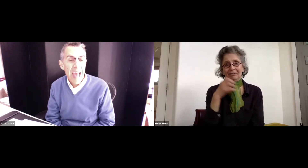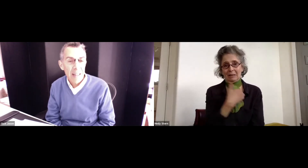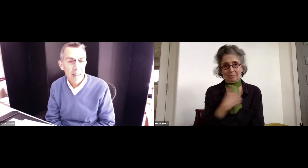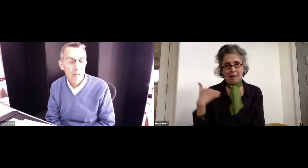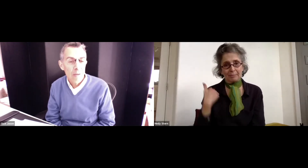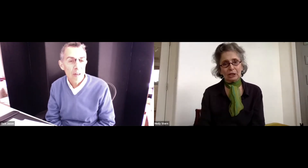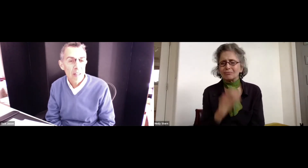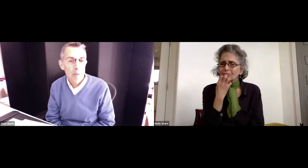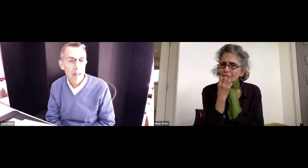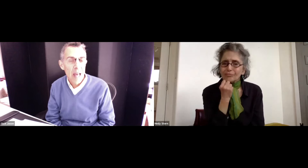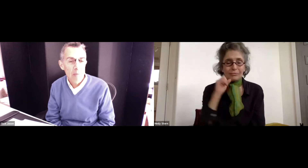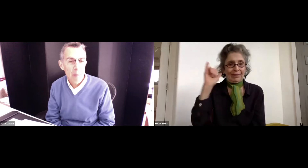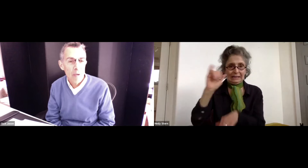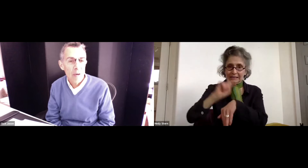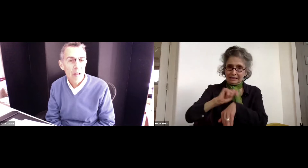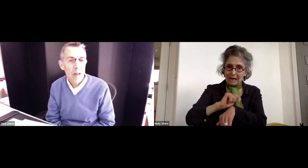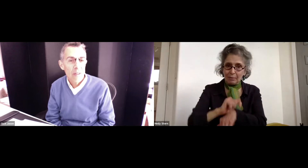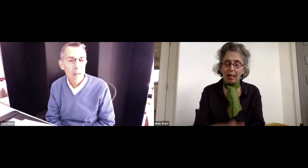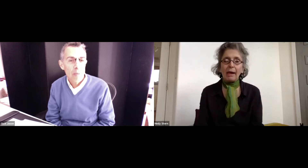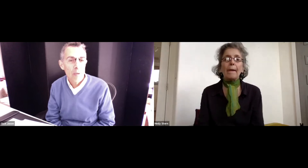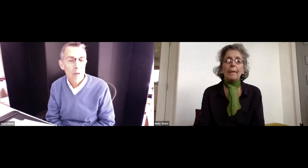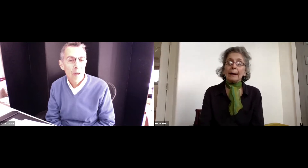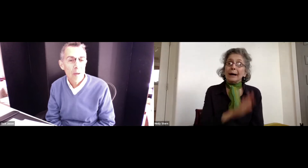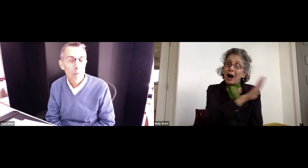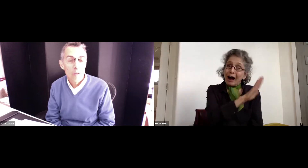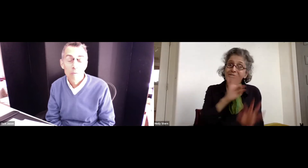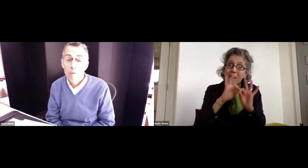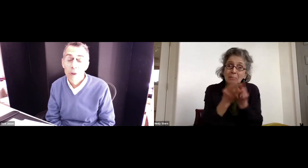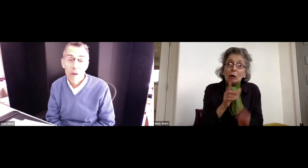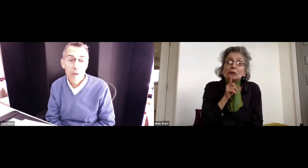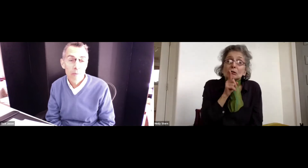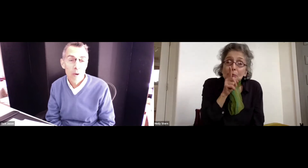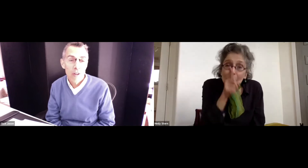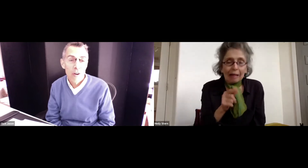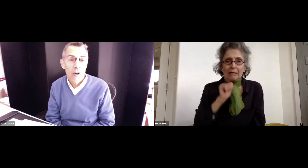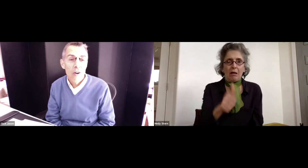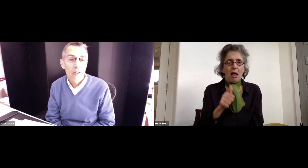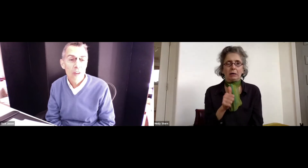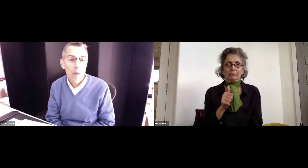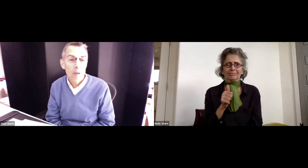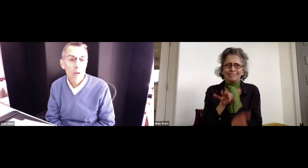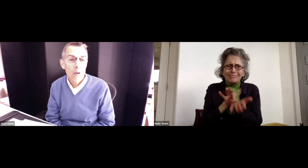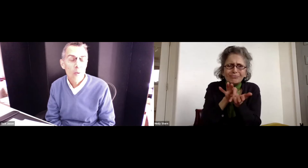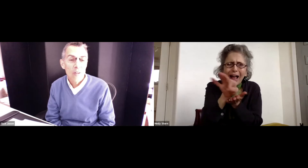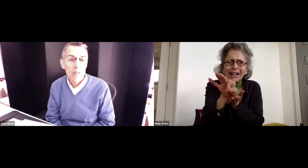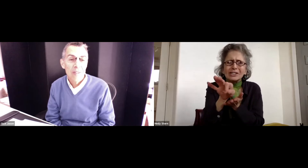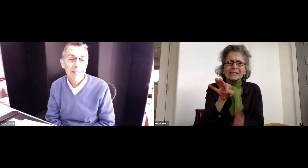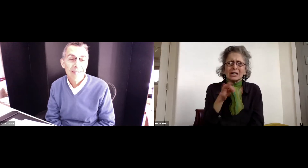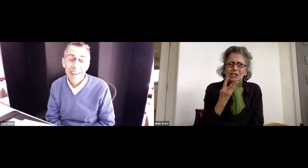active participant and member of the temple. It was very, very important to her. Her family was not